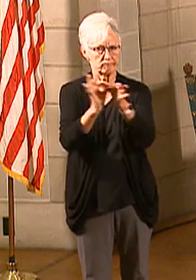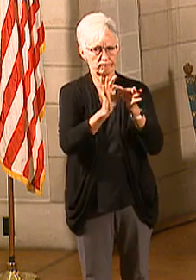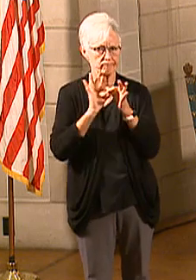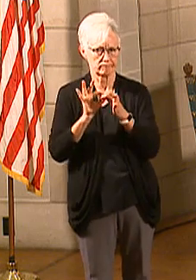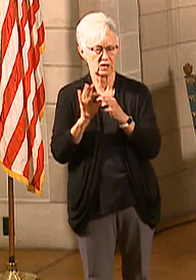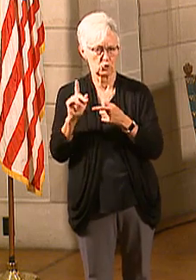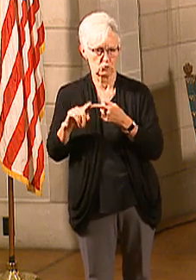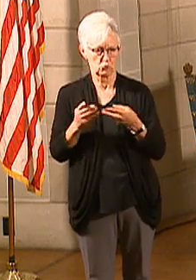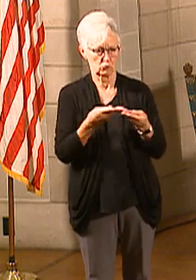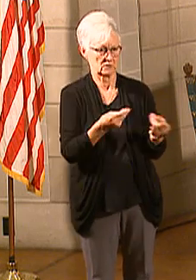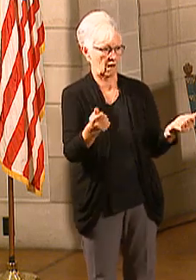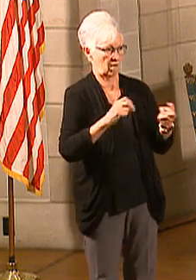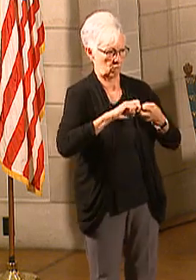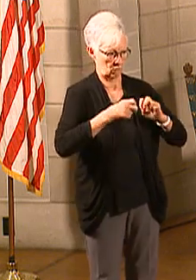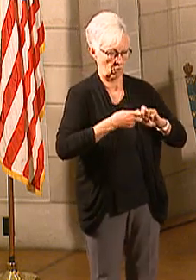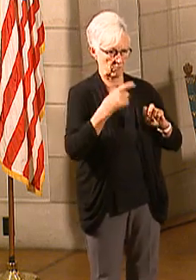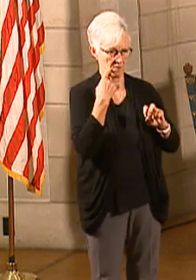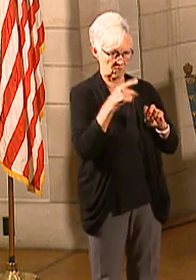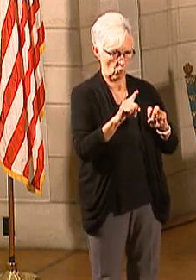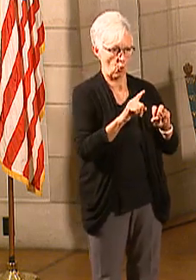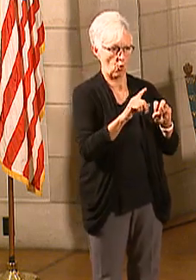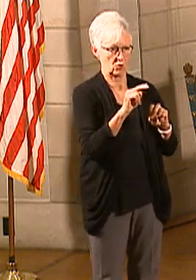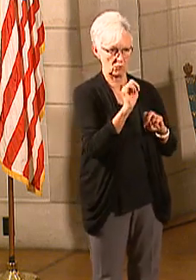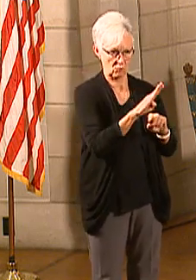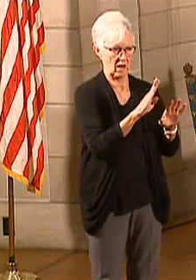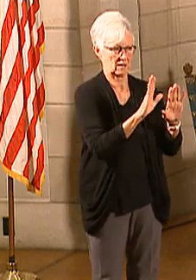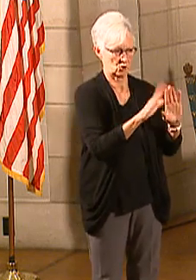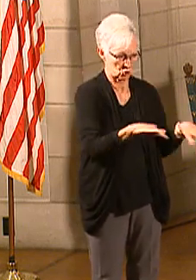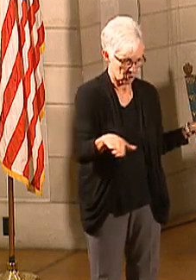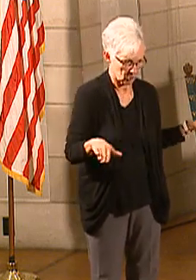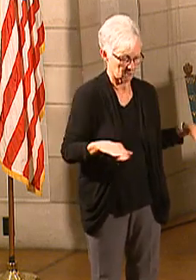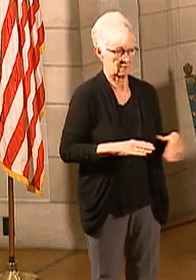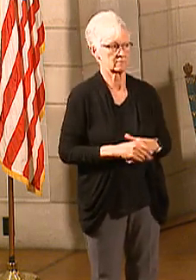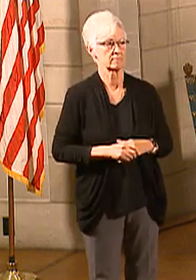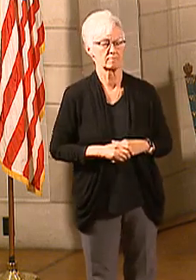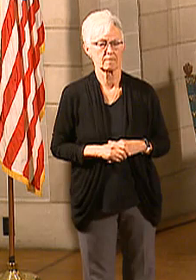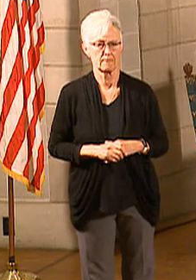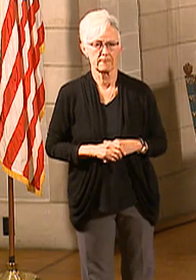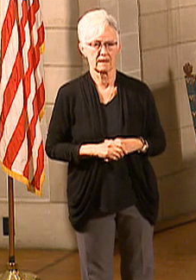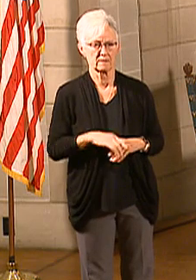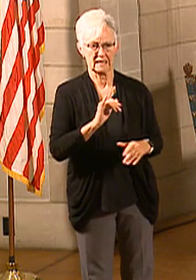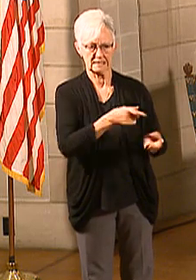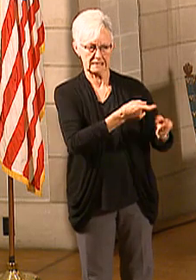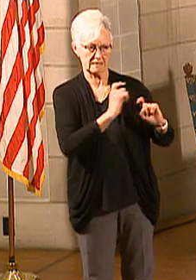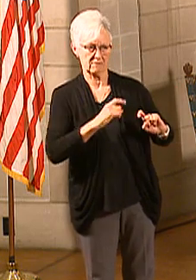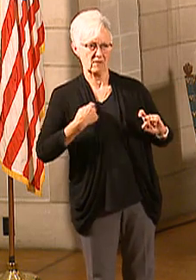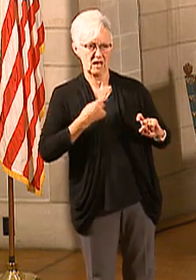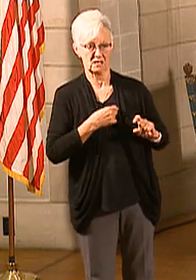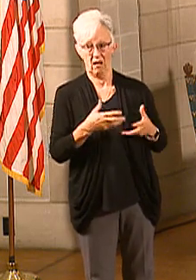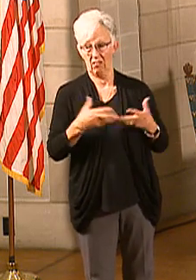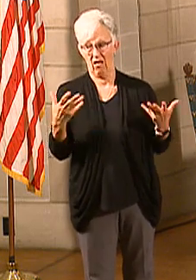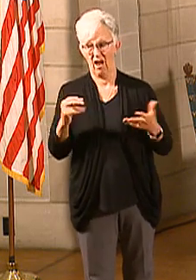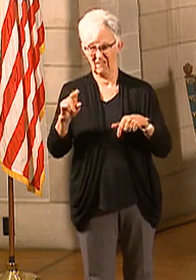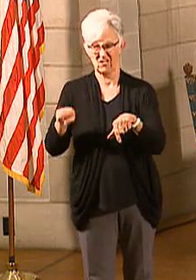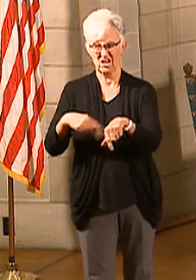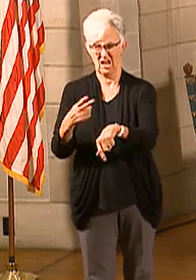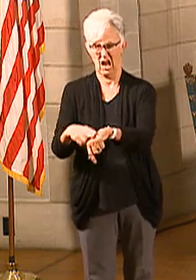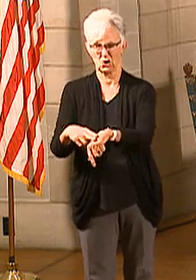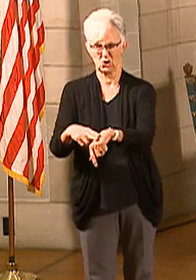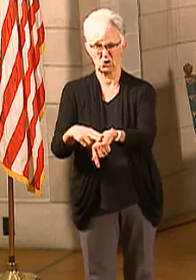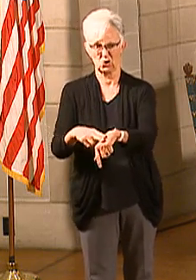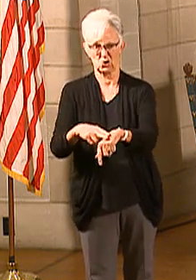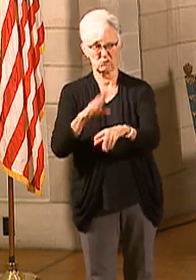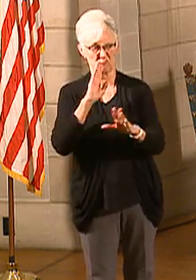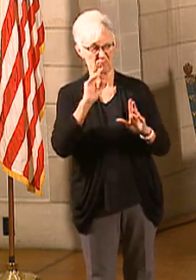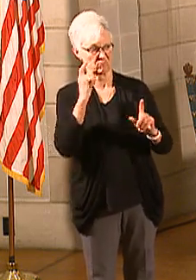And the Bring Up Nebraska framework has really given us a lot of national attention. And honestly, I believe that that